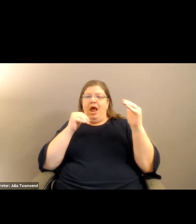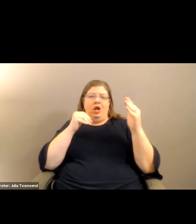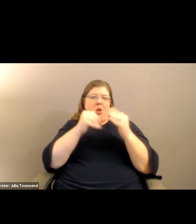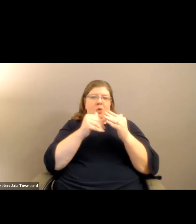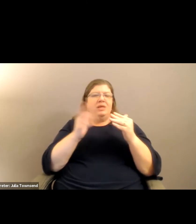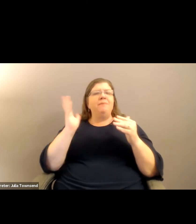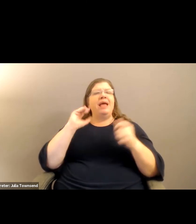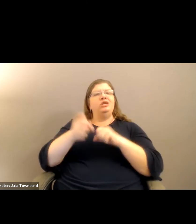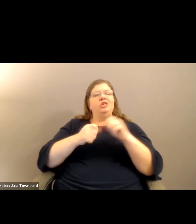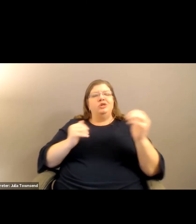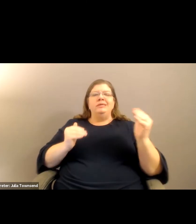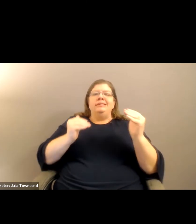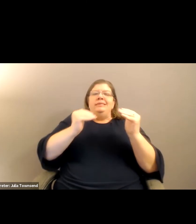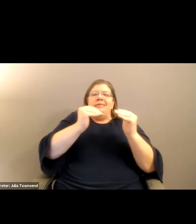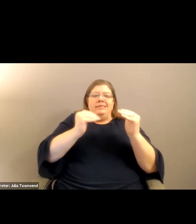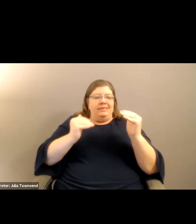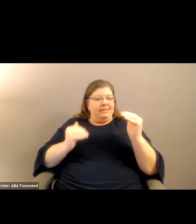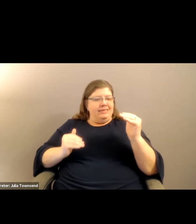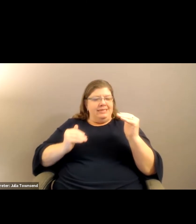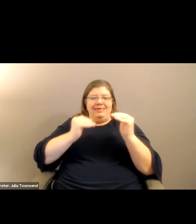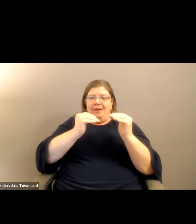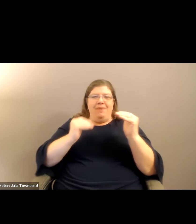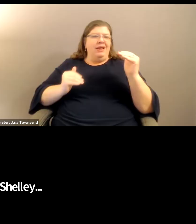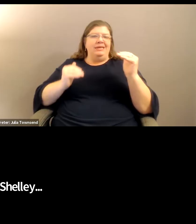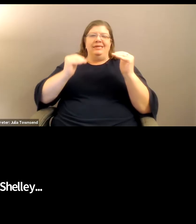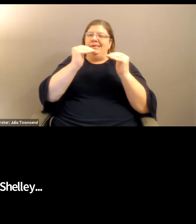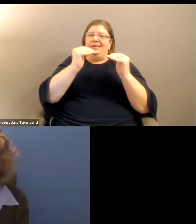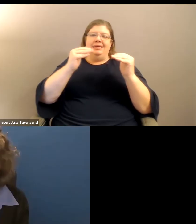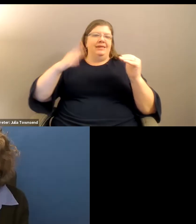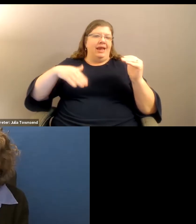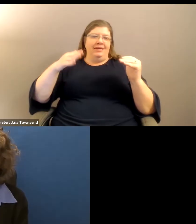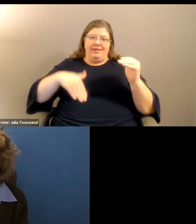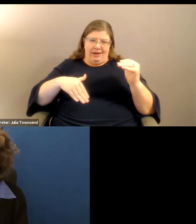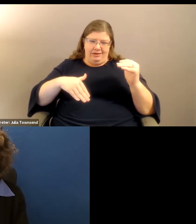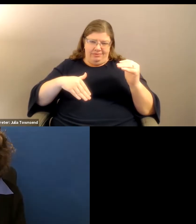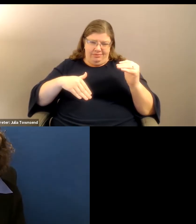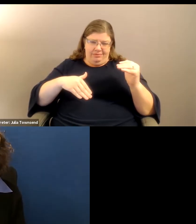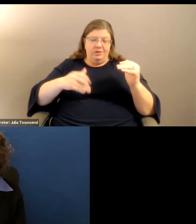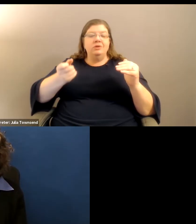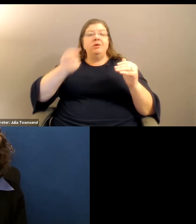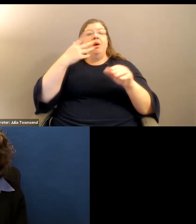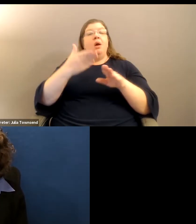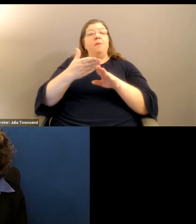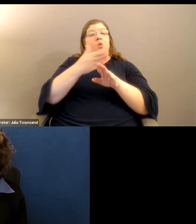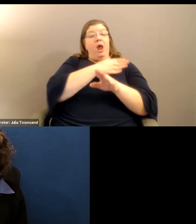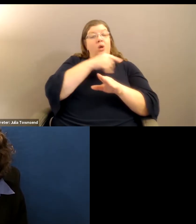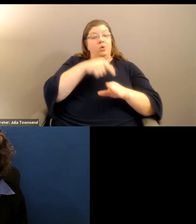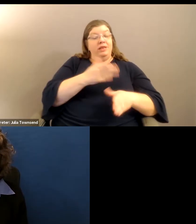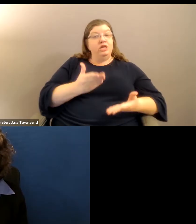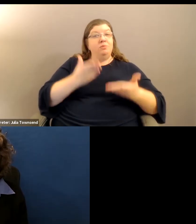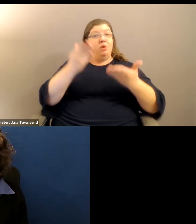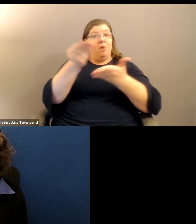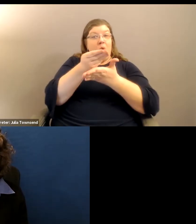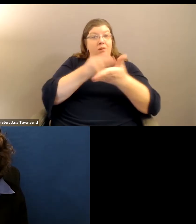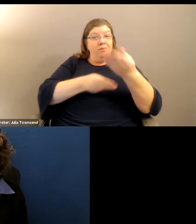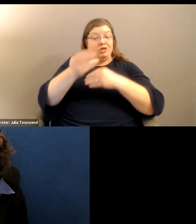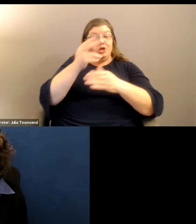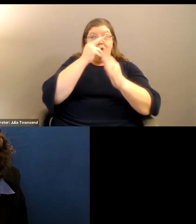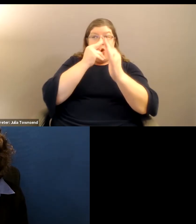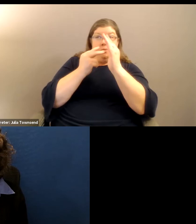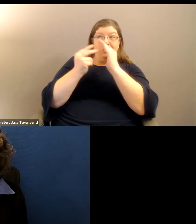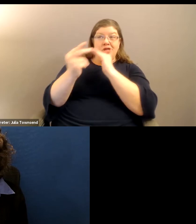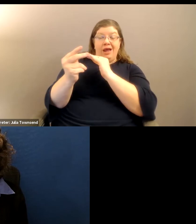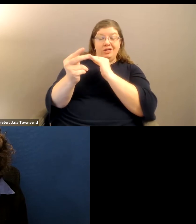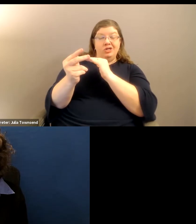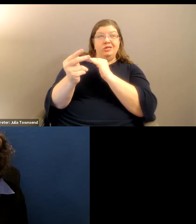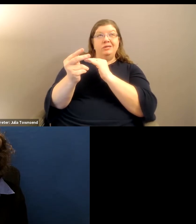out. We're not there at this point. So prior to this proposed budget, our projections were that